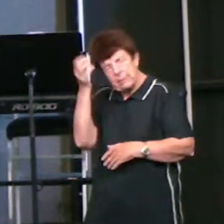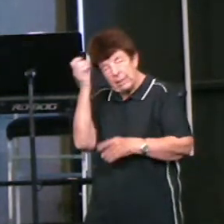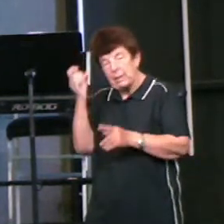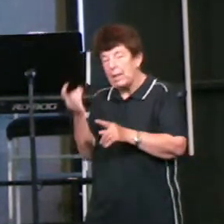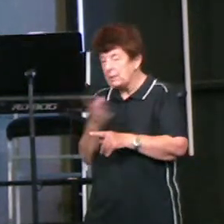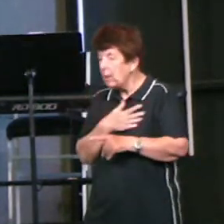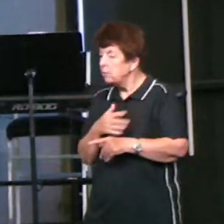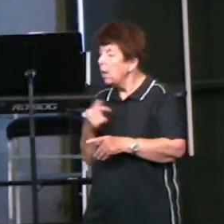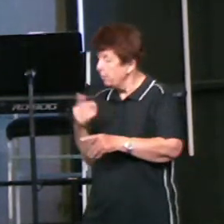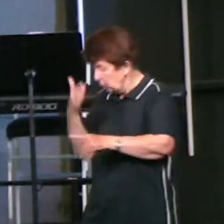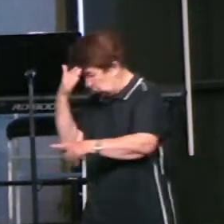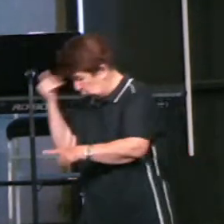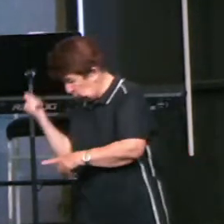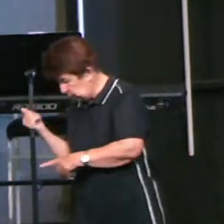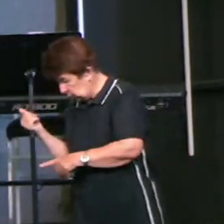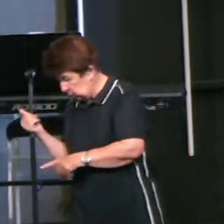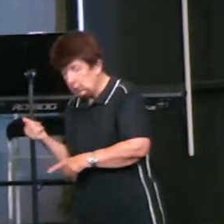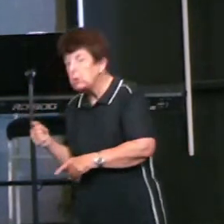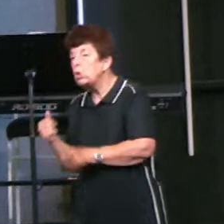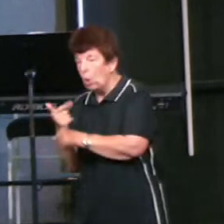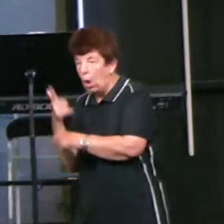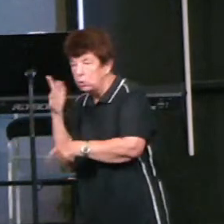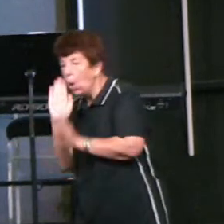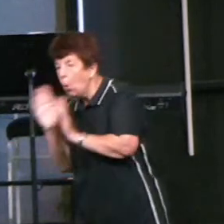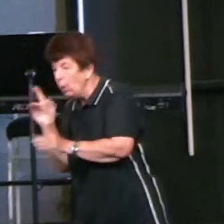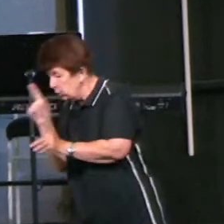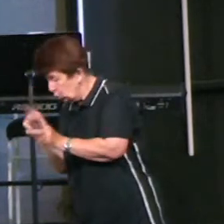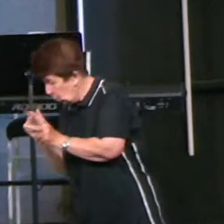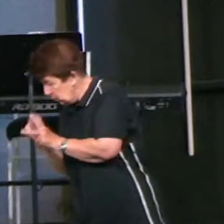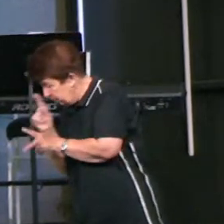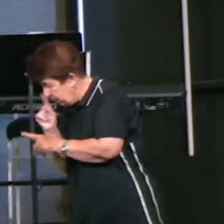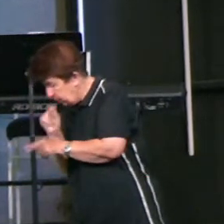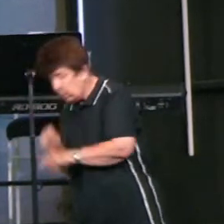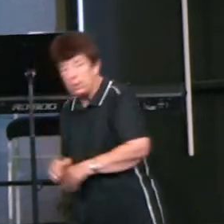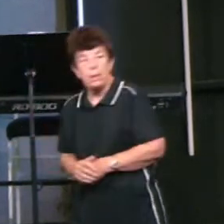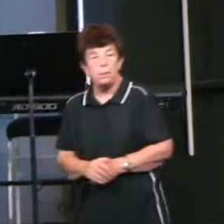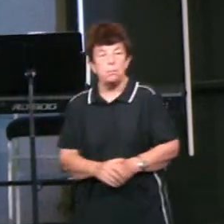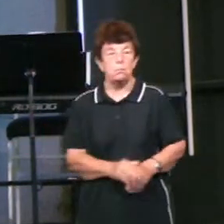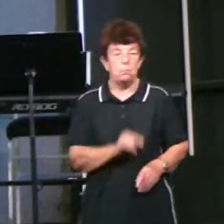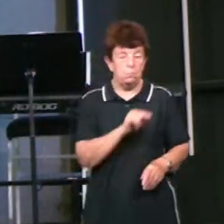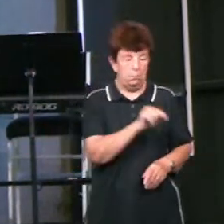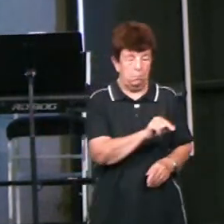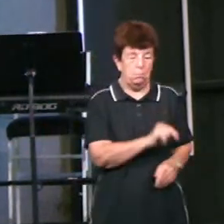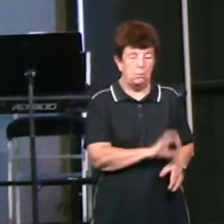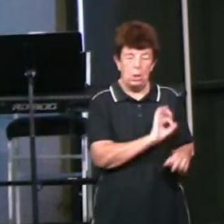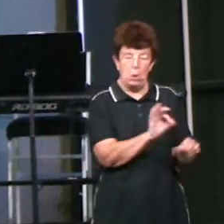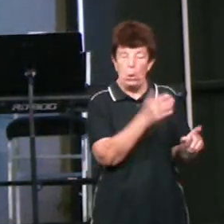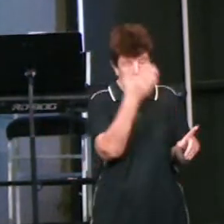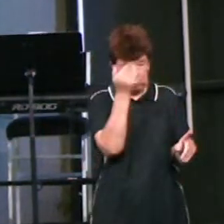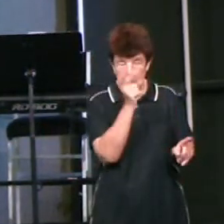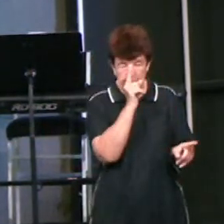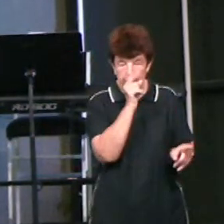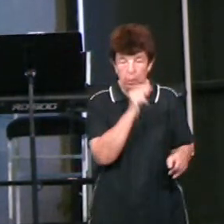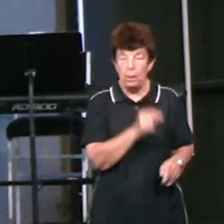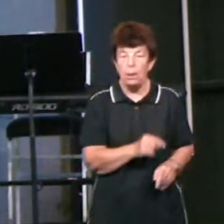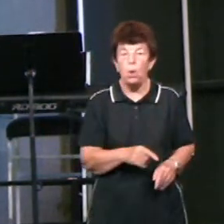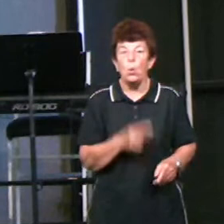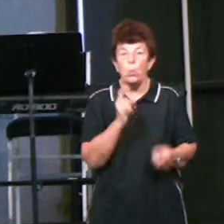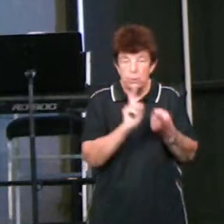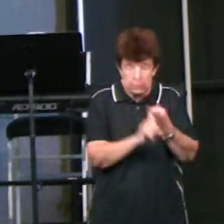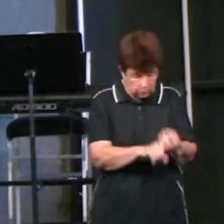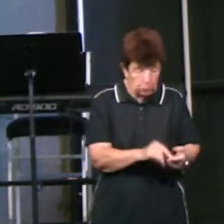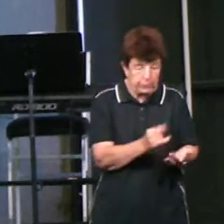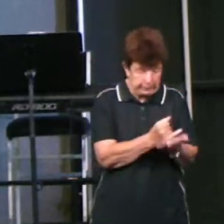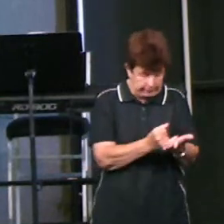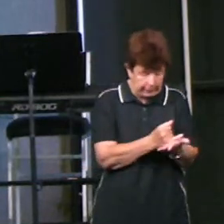ourselves Christians, God's holy chosen people, and non-Christians who are still